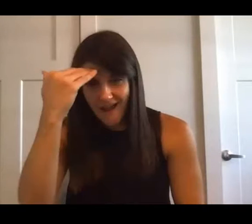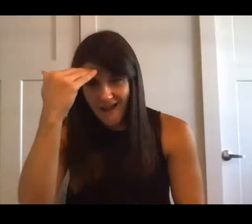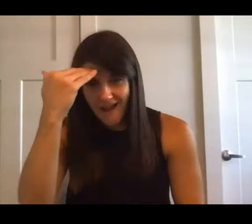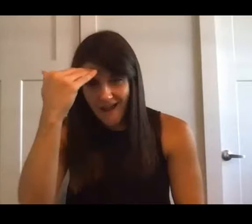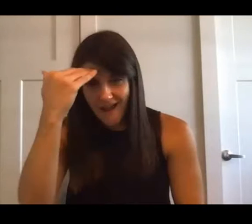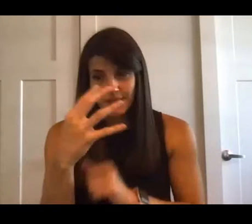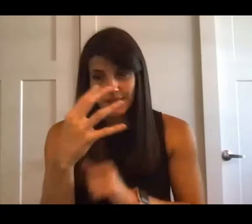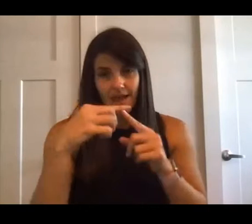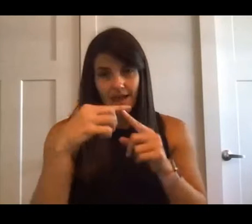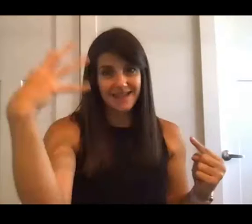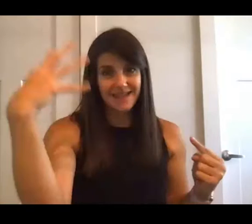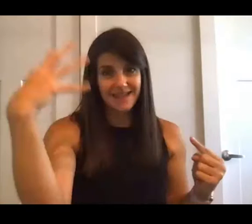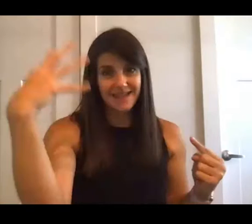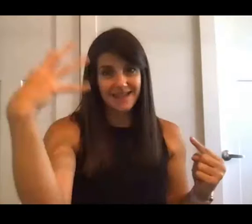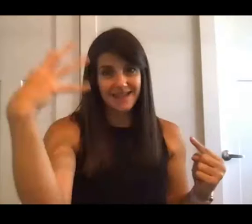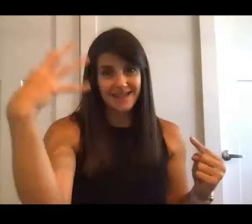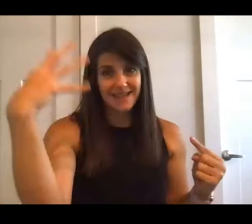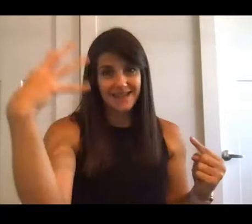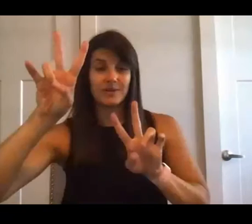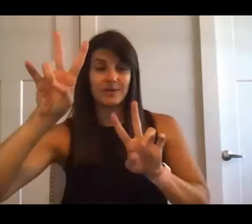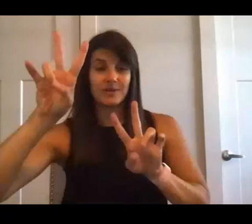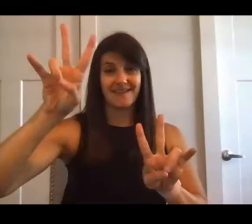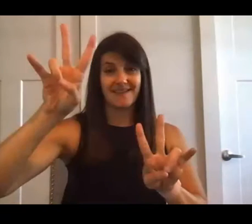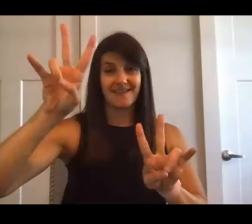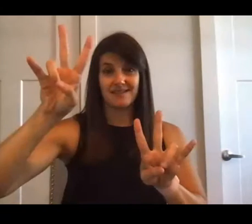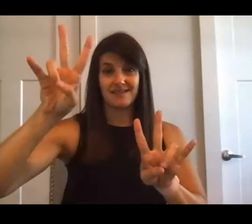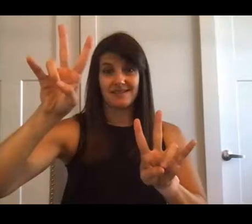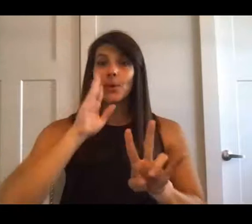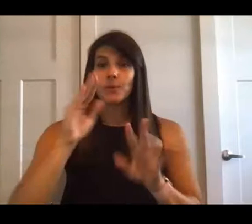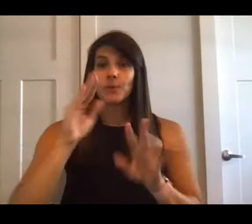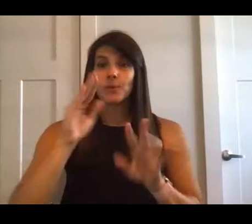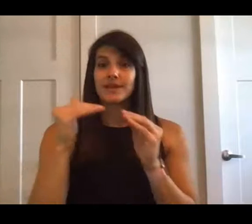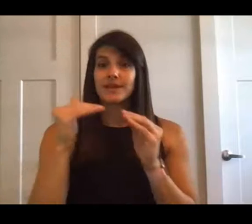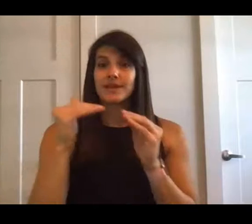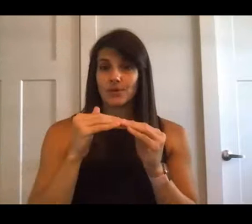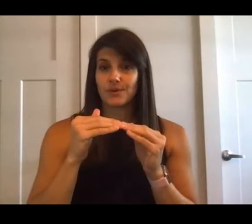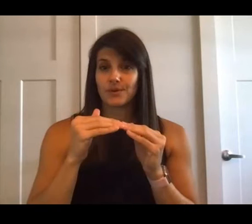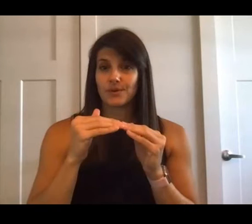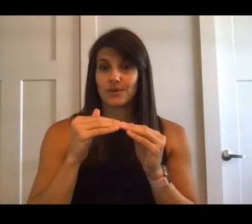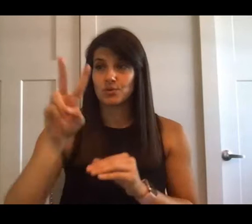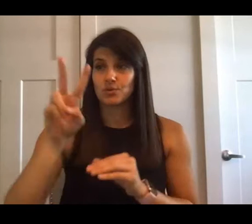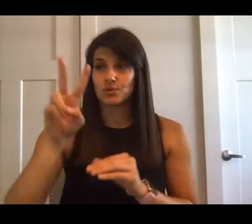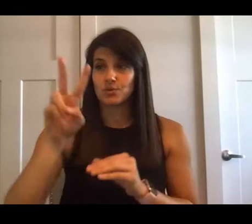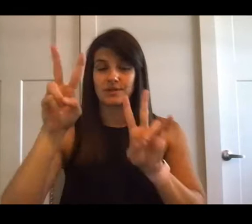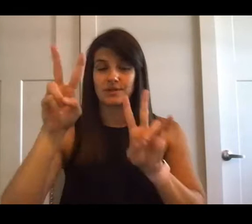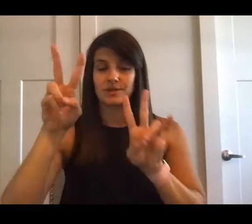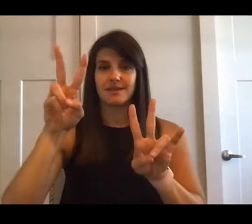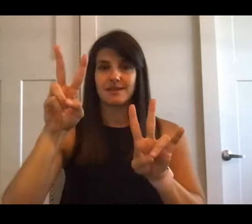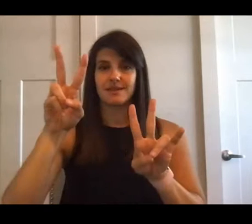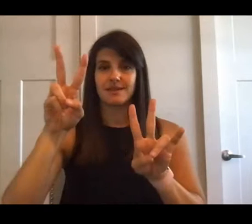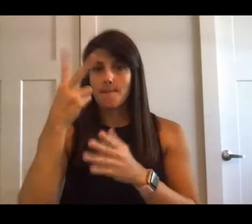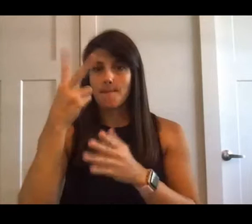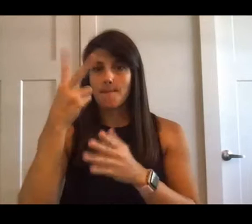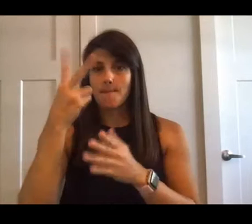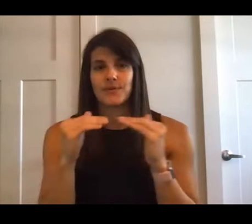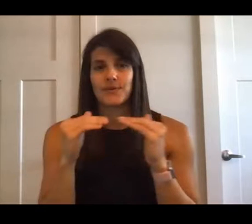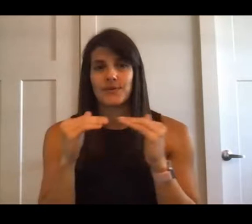and 7 should be the same measurement. So we would say that angle 2 and angle 7 are both 105